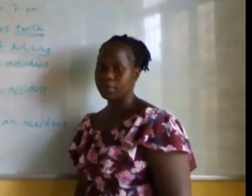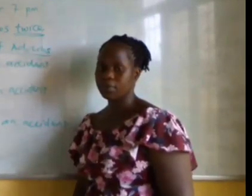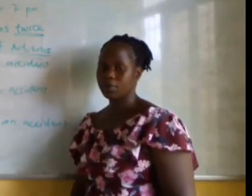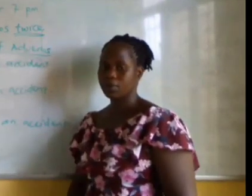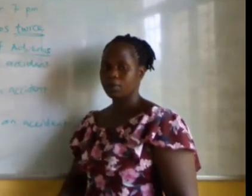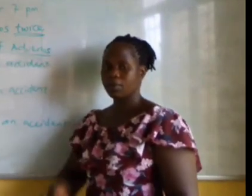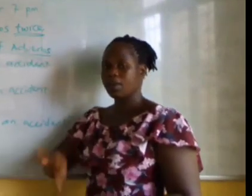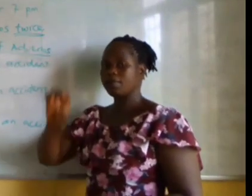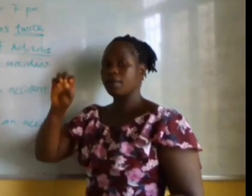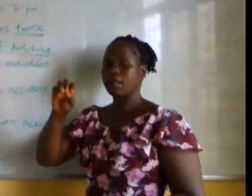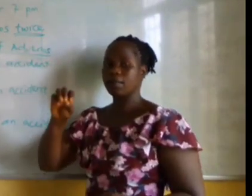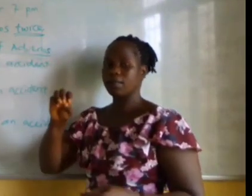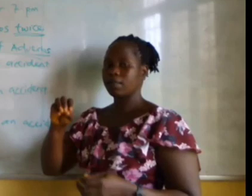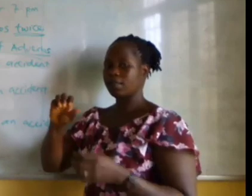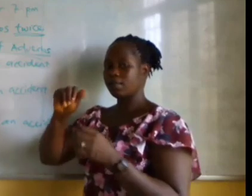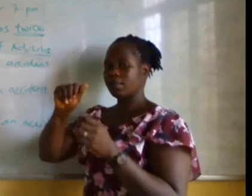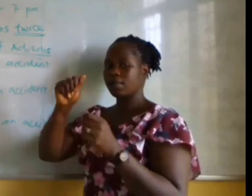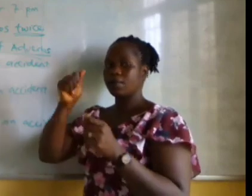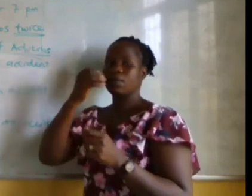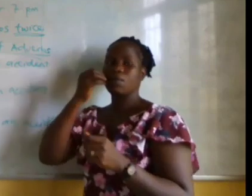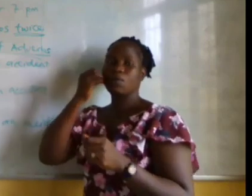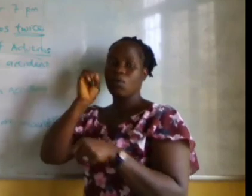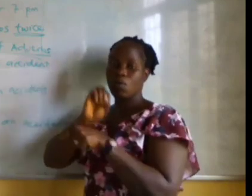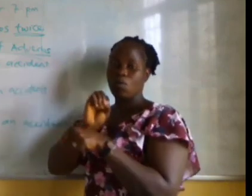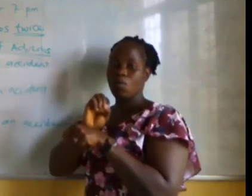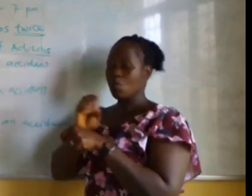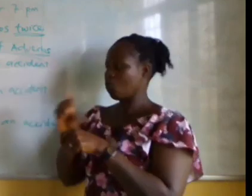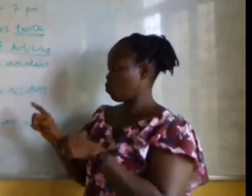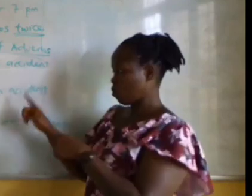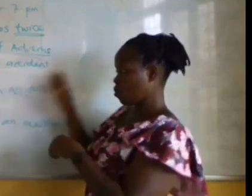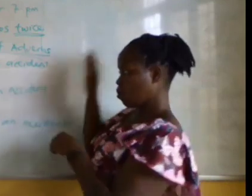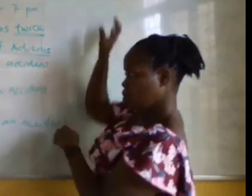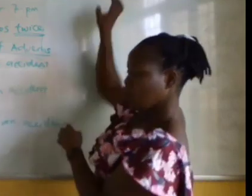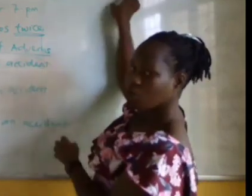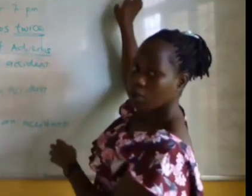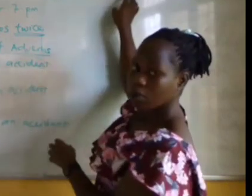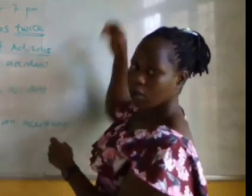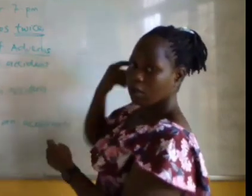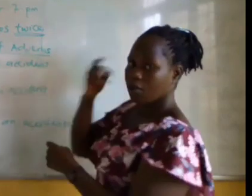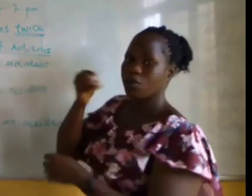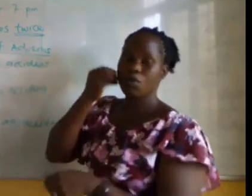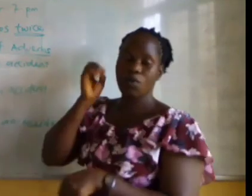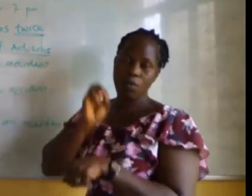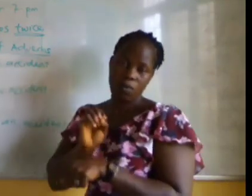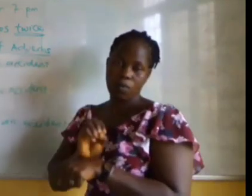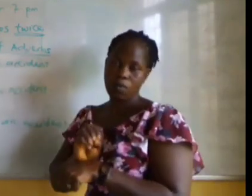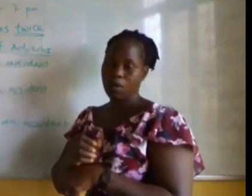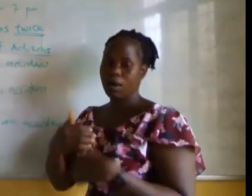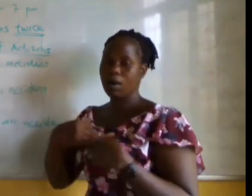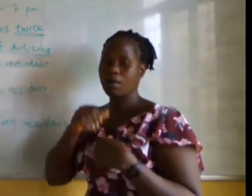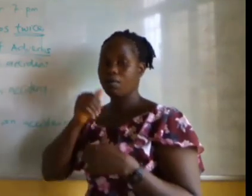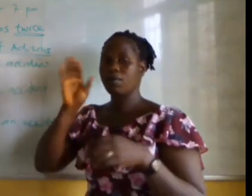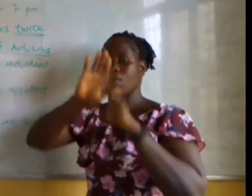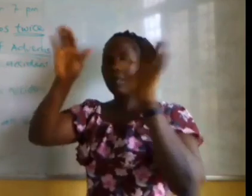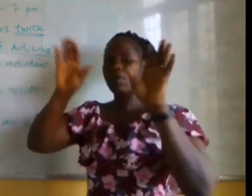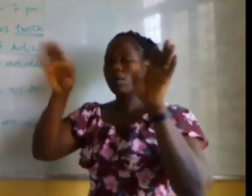Check the assignments corner for your assignments. Have a wonderful day.